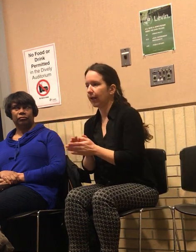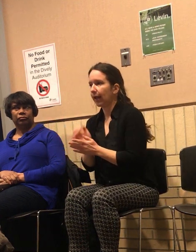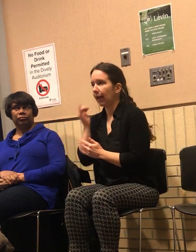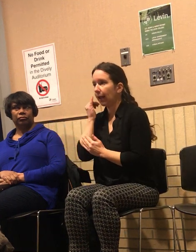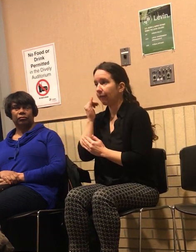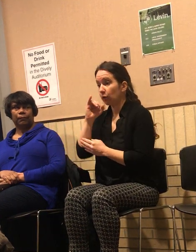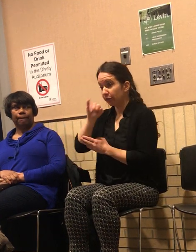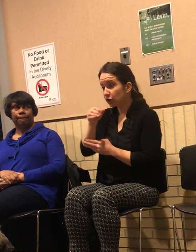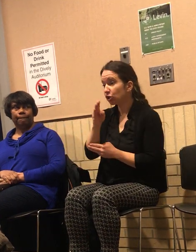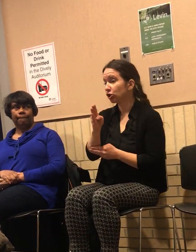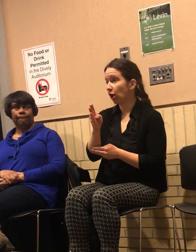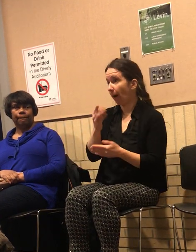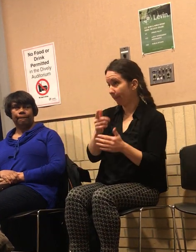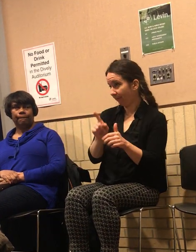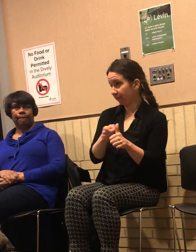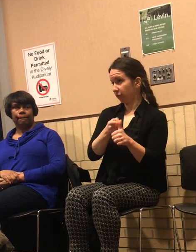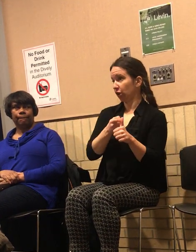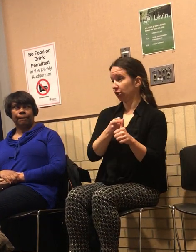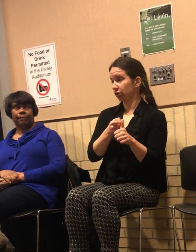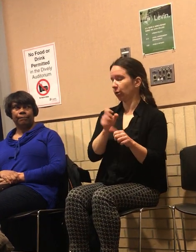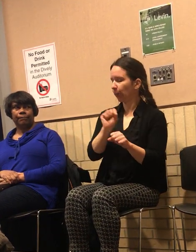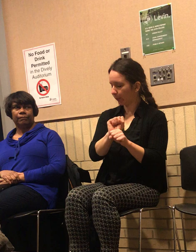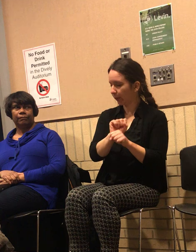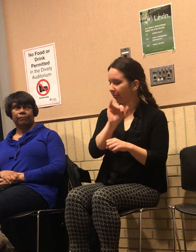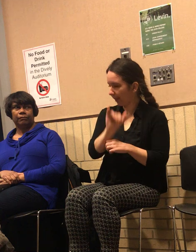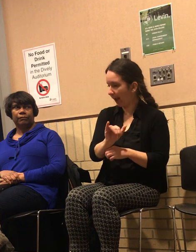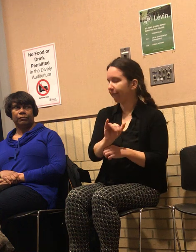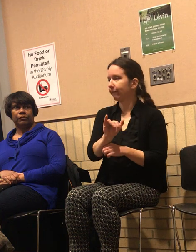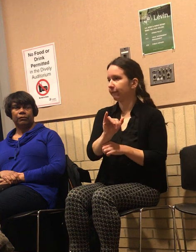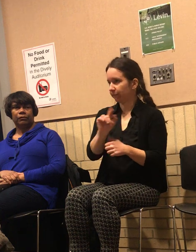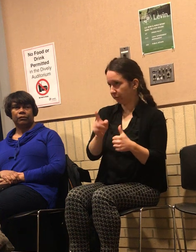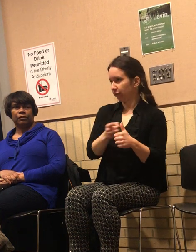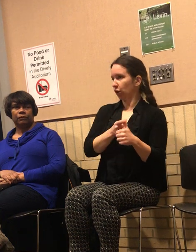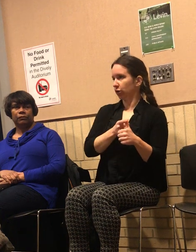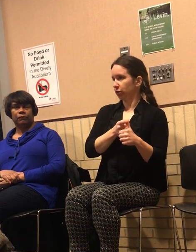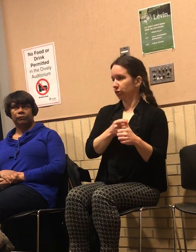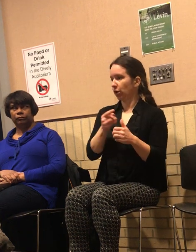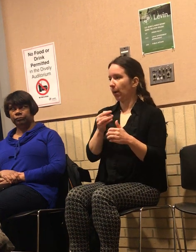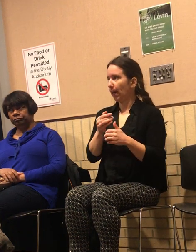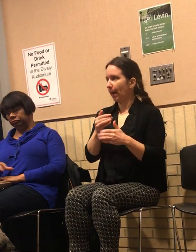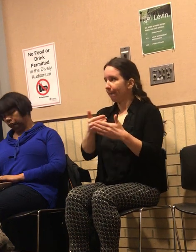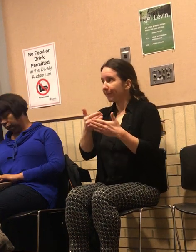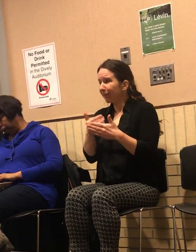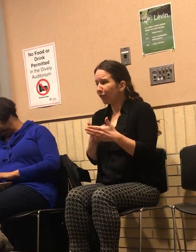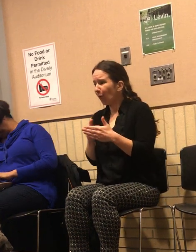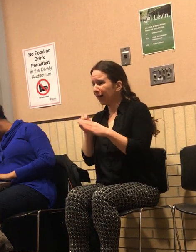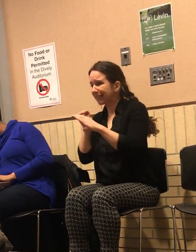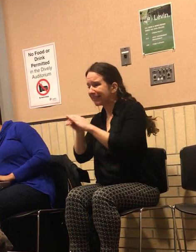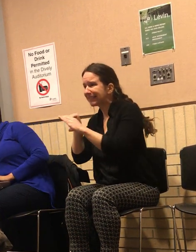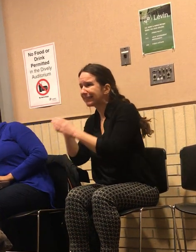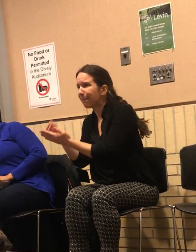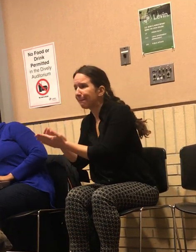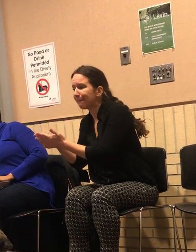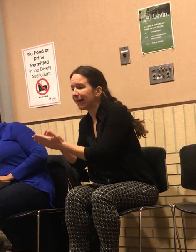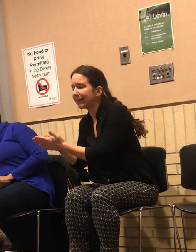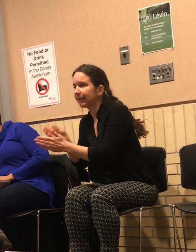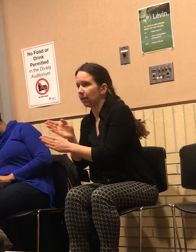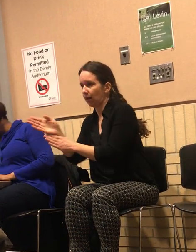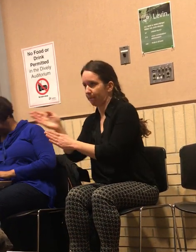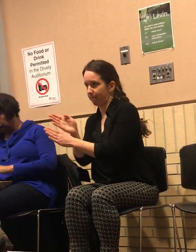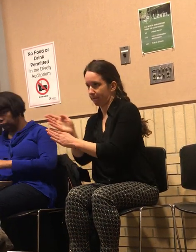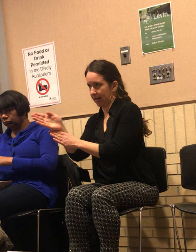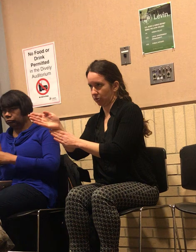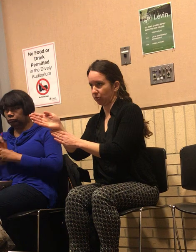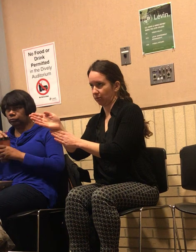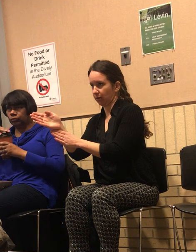job is, I recommend you work a job before you decide to invest your time and money into a master's degree, just so that you can go in with more